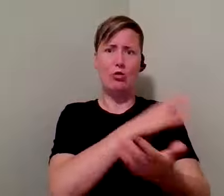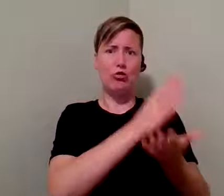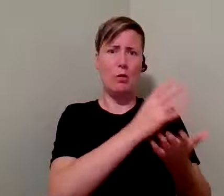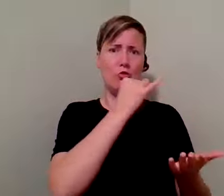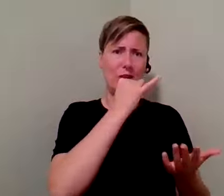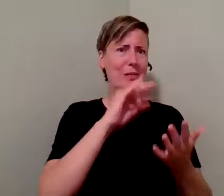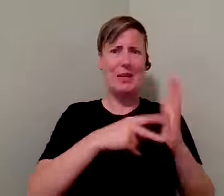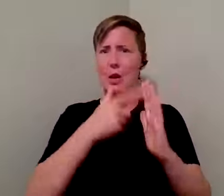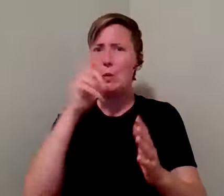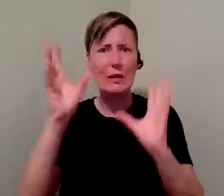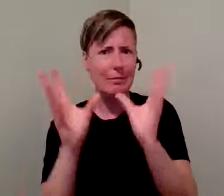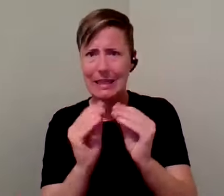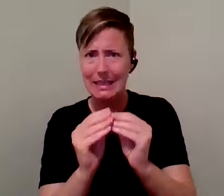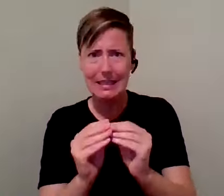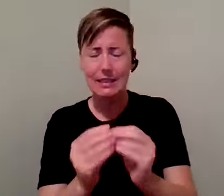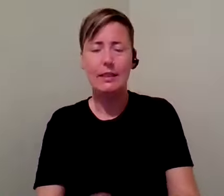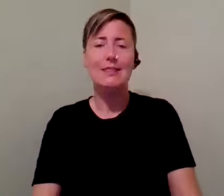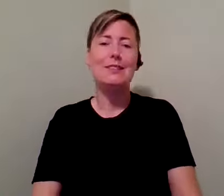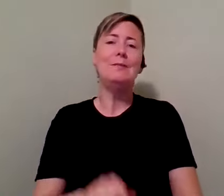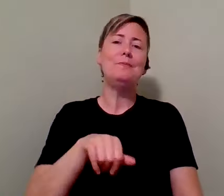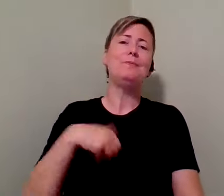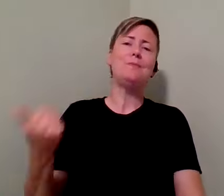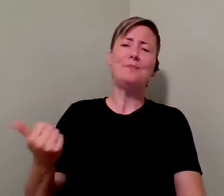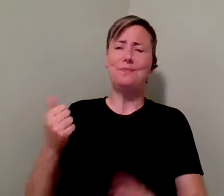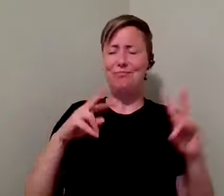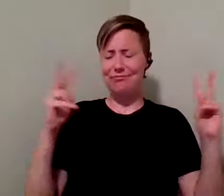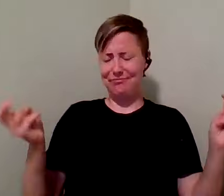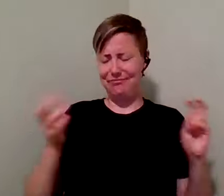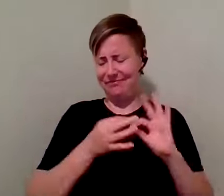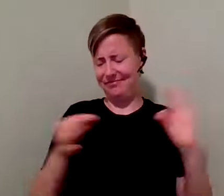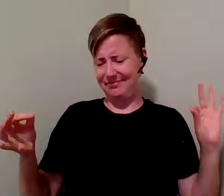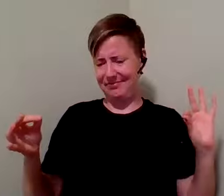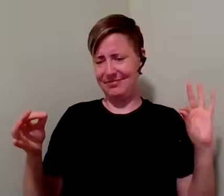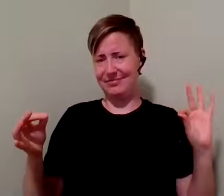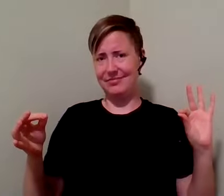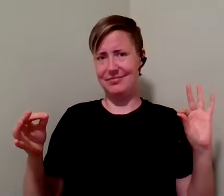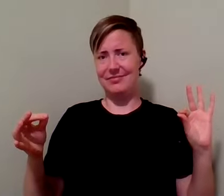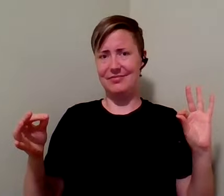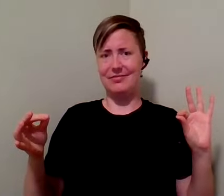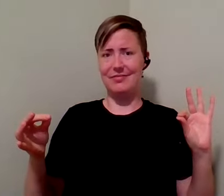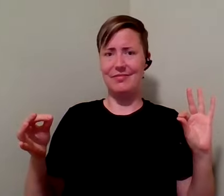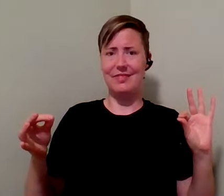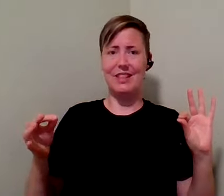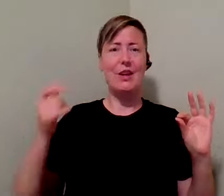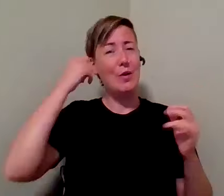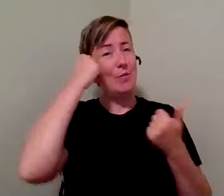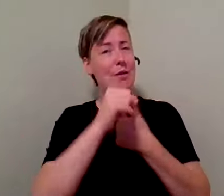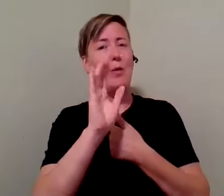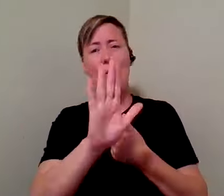there was this other wonderful slogan. It said, remember your last drunk? I said, yeah, man, that was so